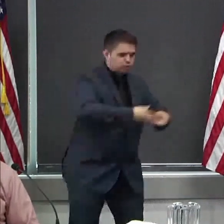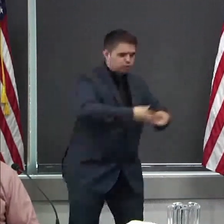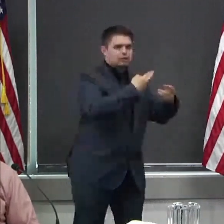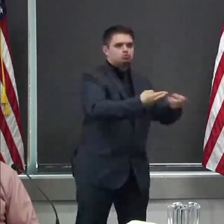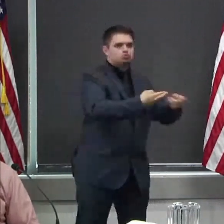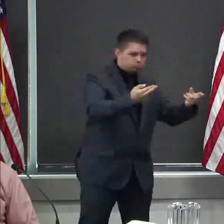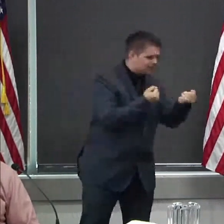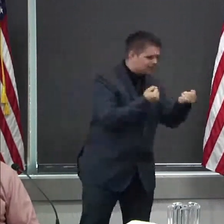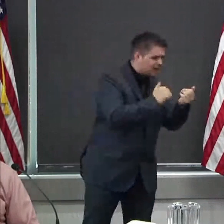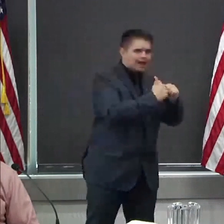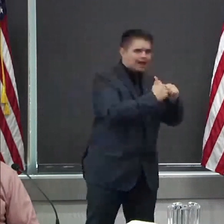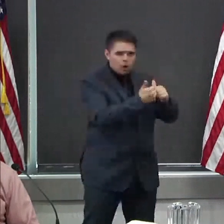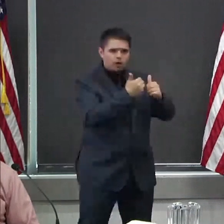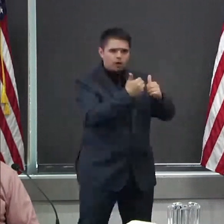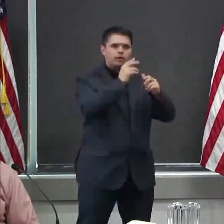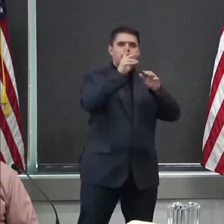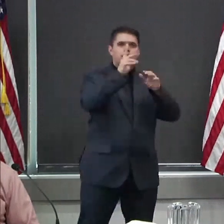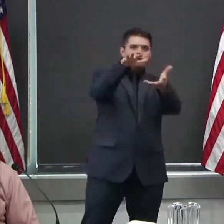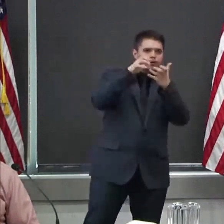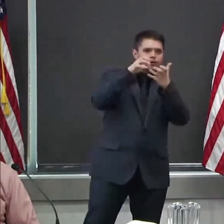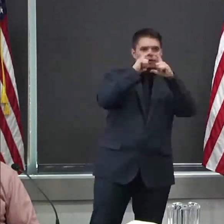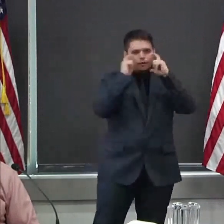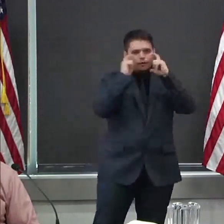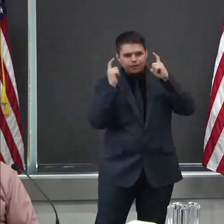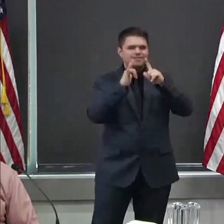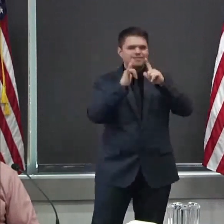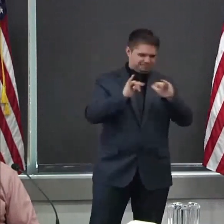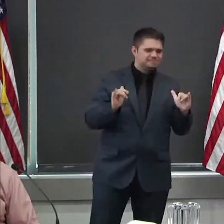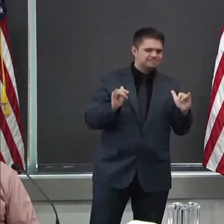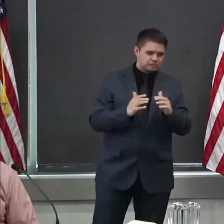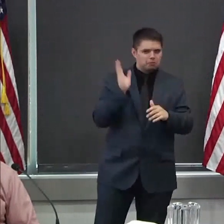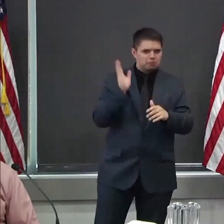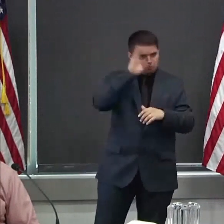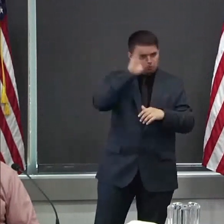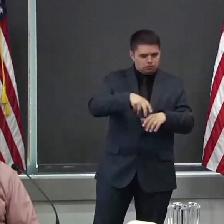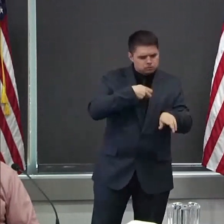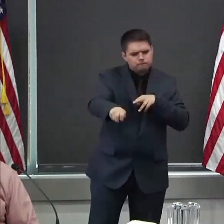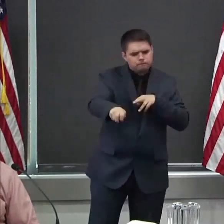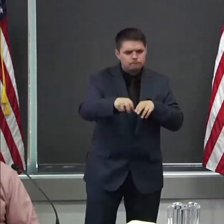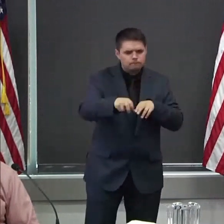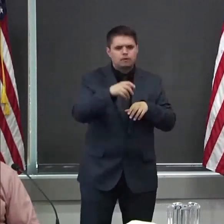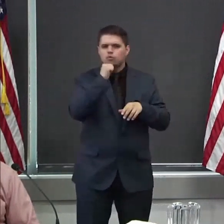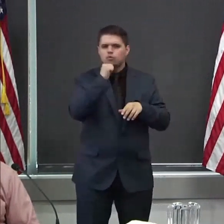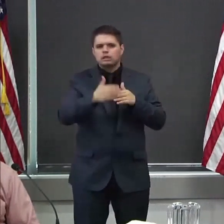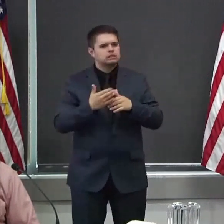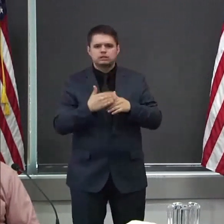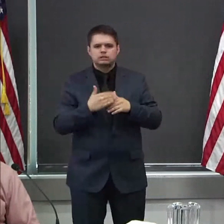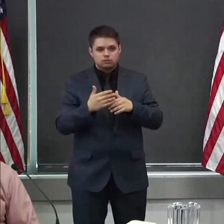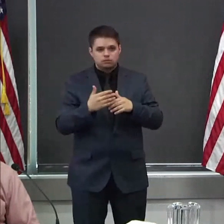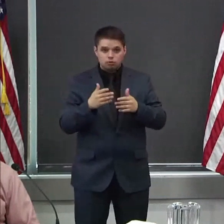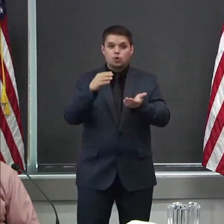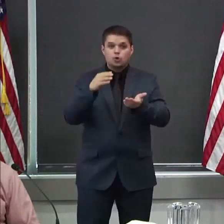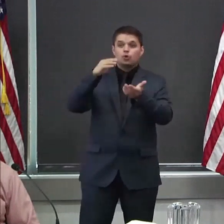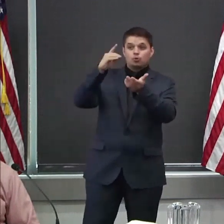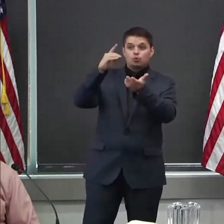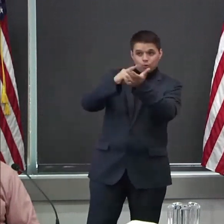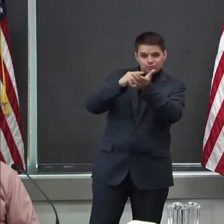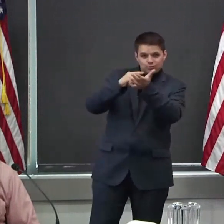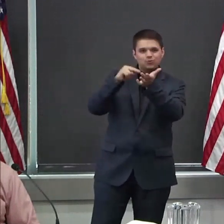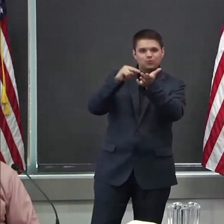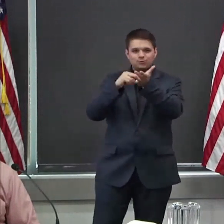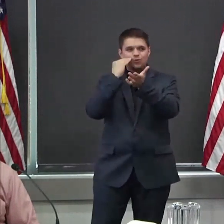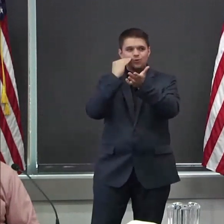businesses, that's extremely difficult. In terms of nursing homes, I know this has been really, really